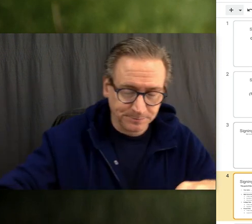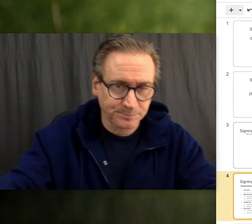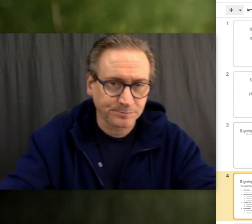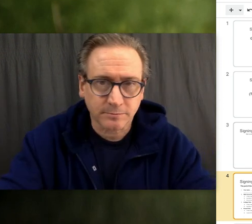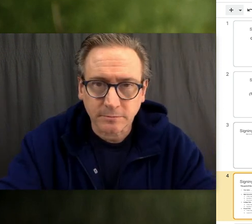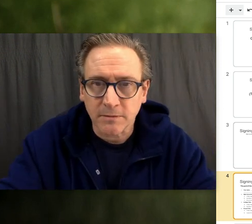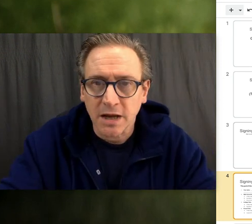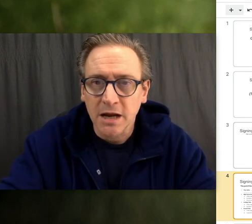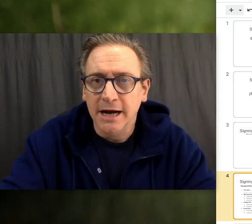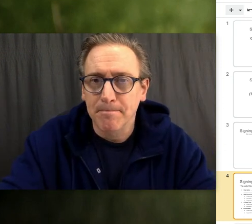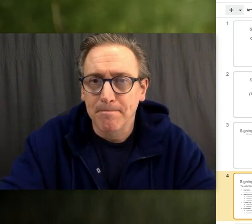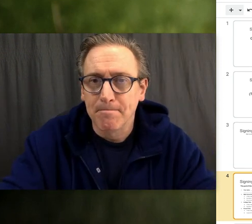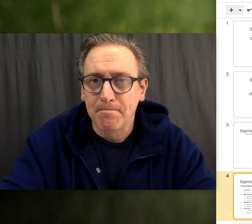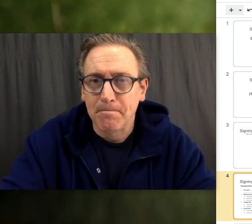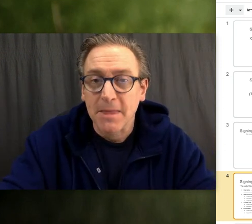signs.